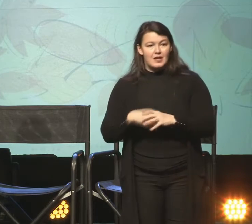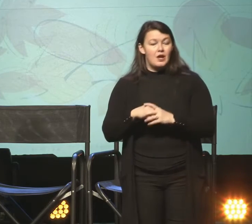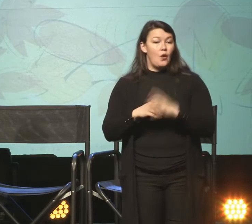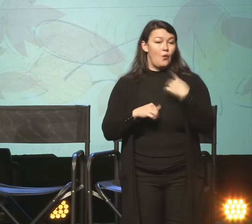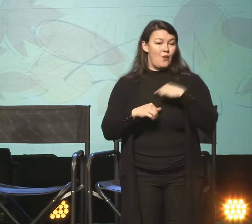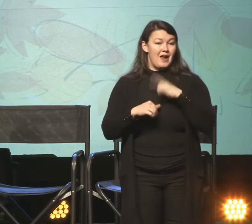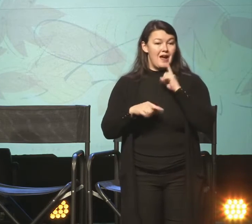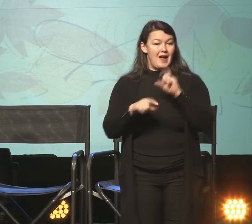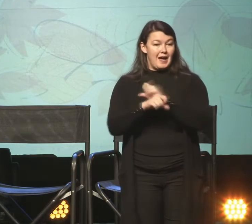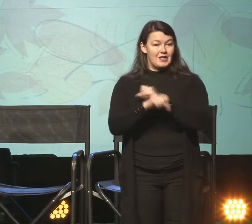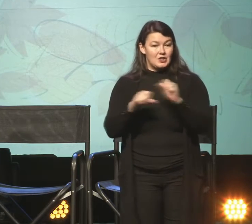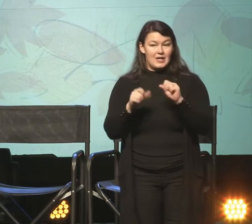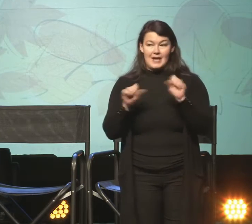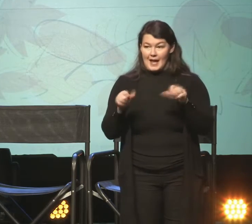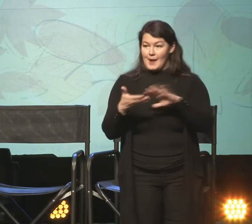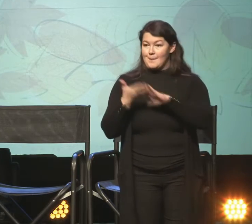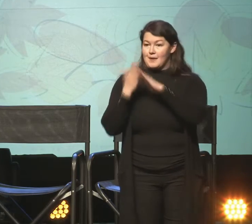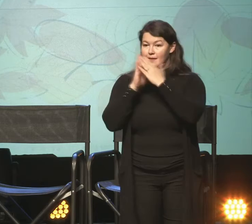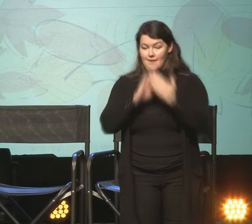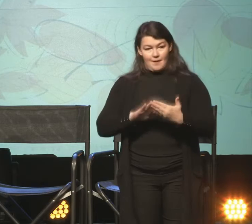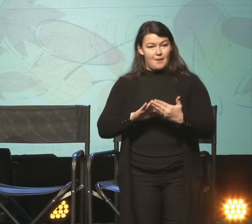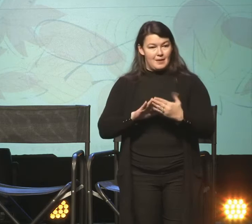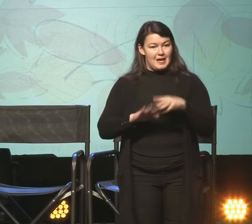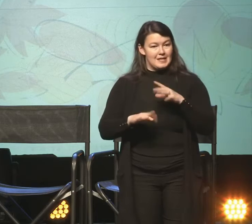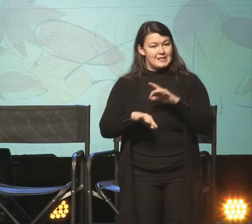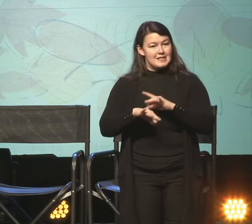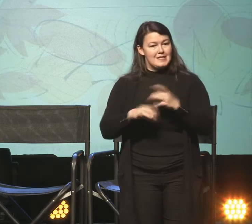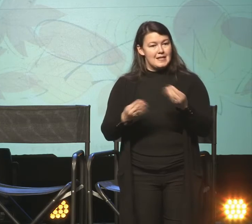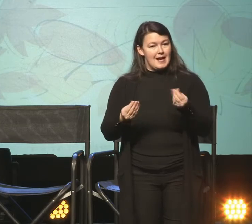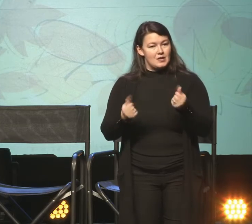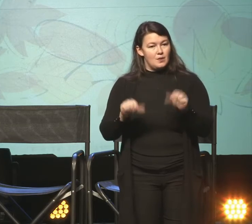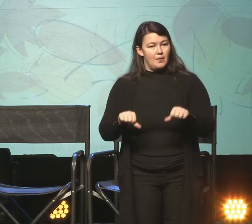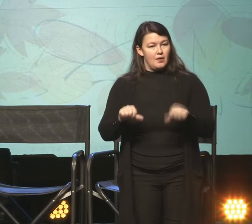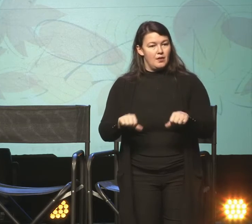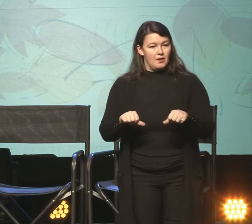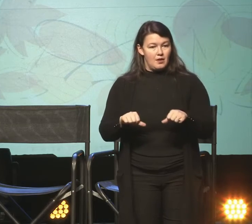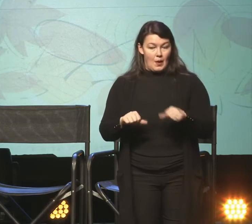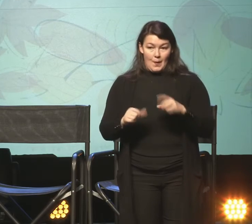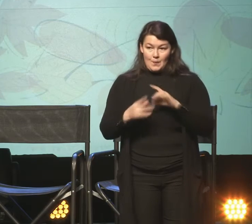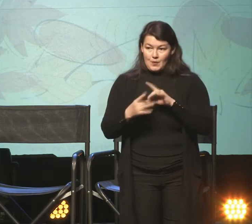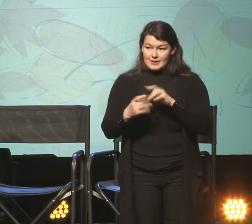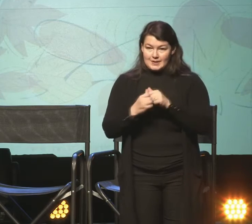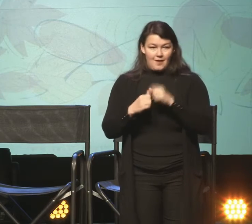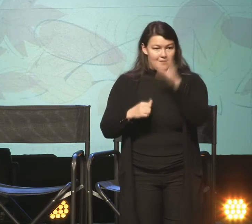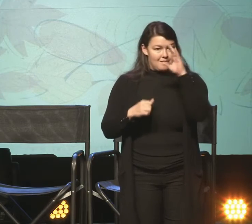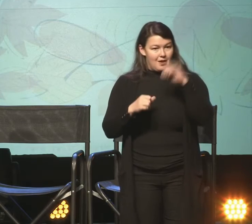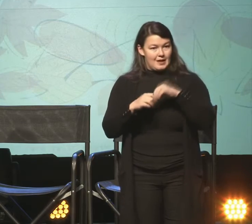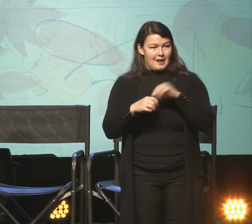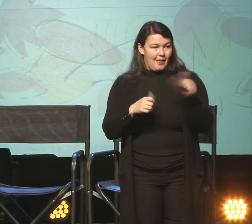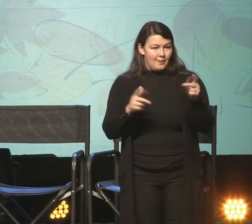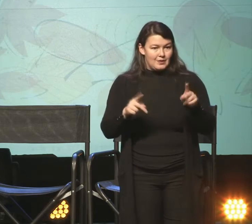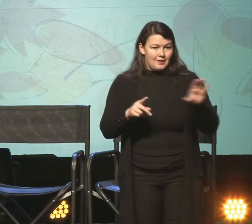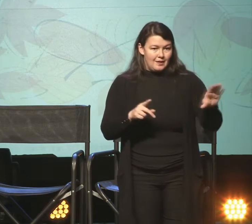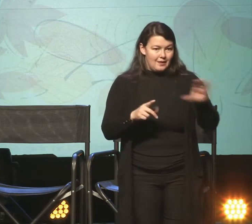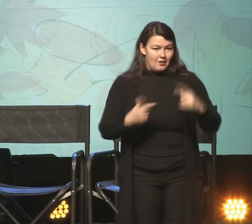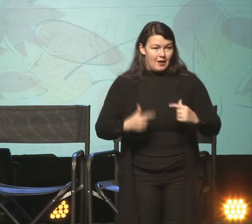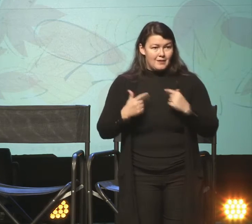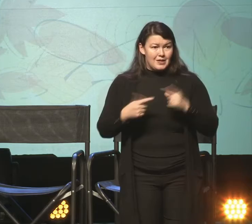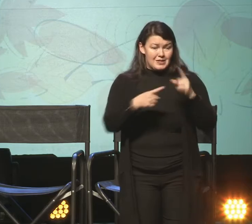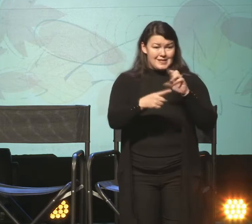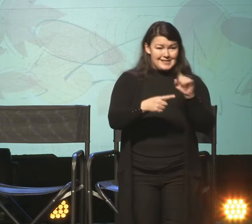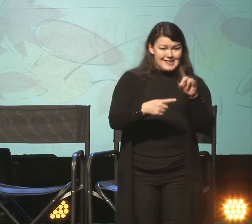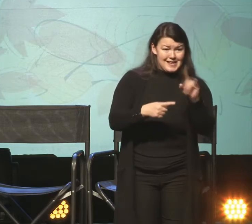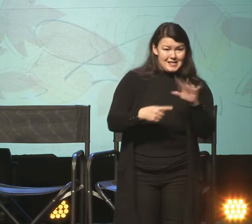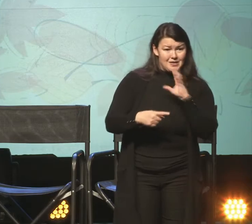we actually can become the tangible presence of God in someone's life. Like when Sandy talks about her experiences and the emotions and the pain,